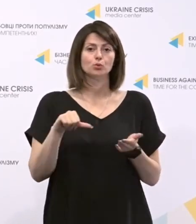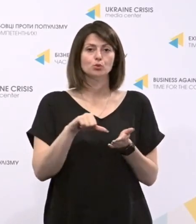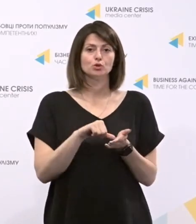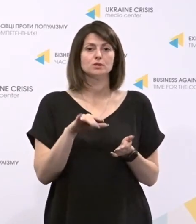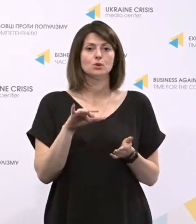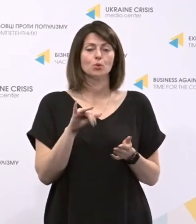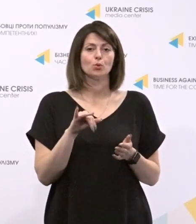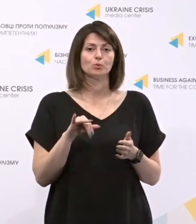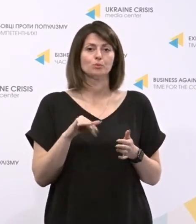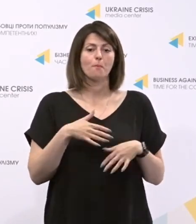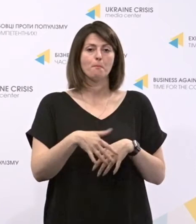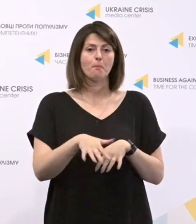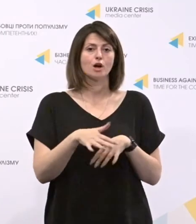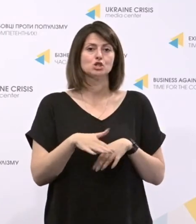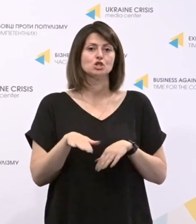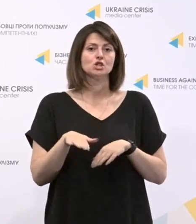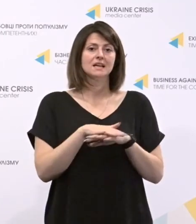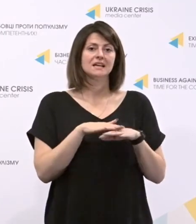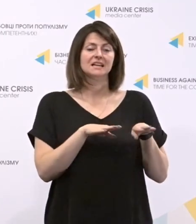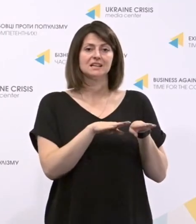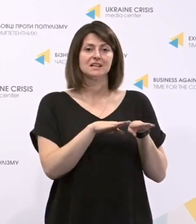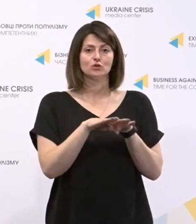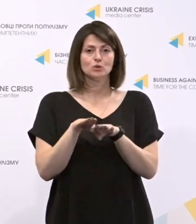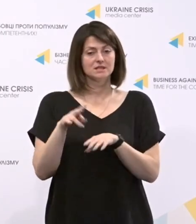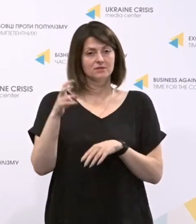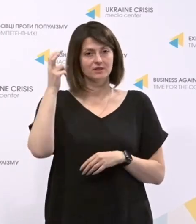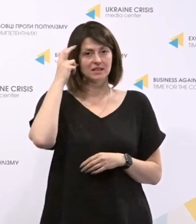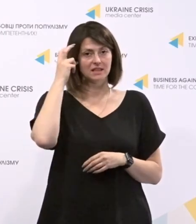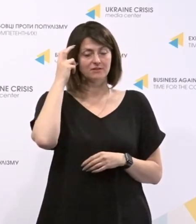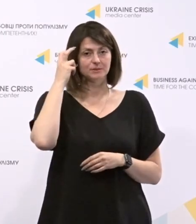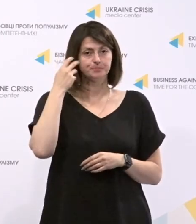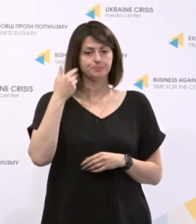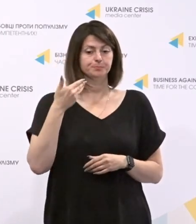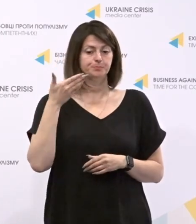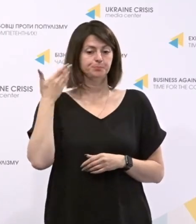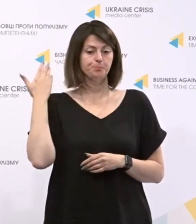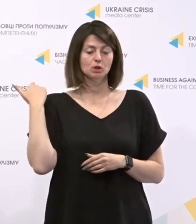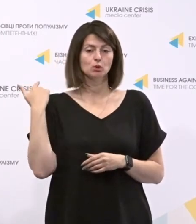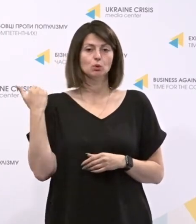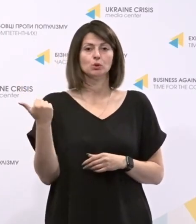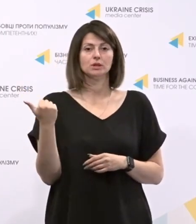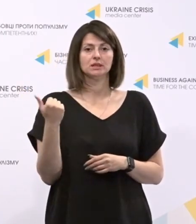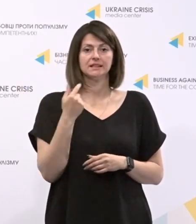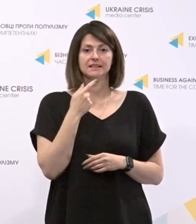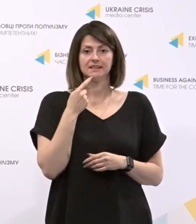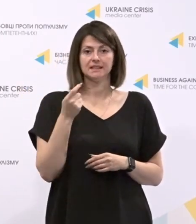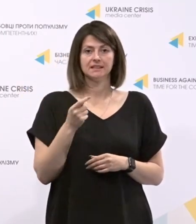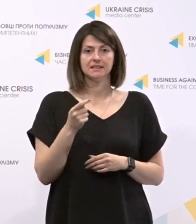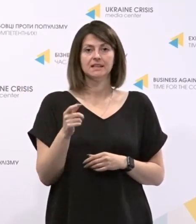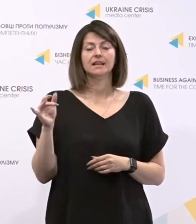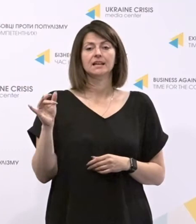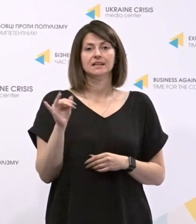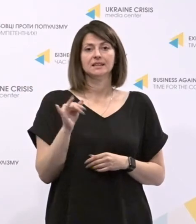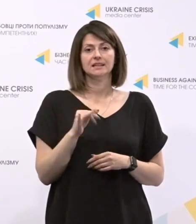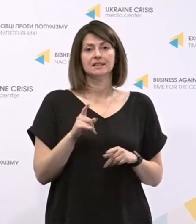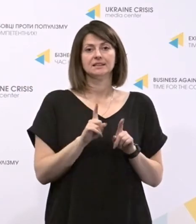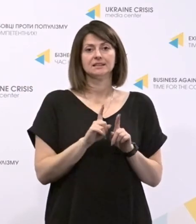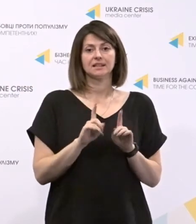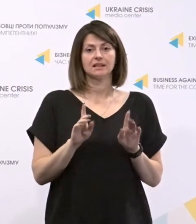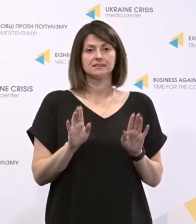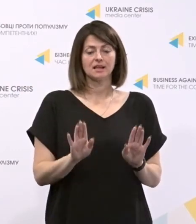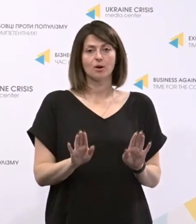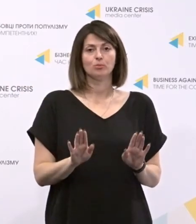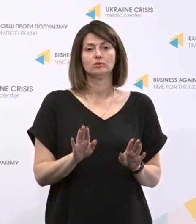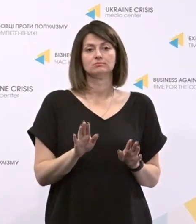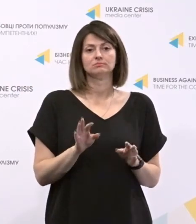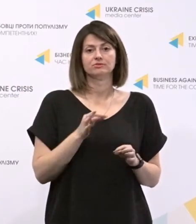and to commend the Ukrainian law enforcement for their policing and protection of the event, which allowed the march to take place peacefully.